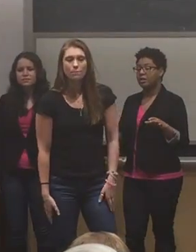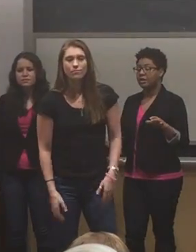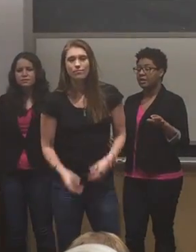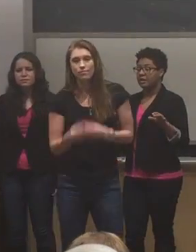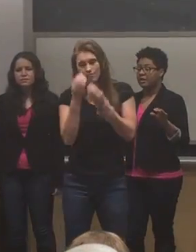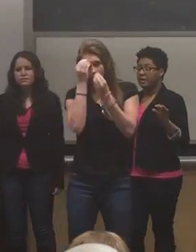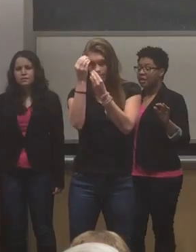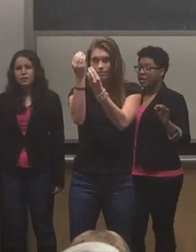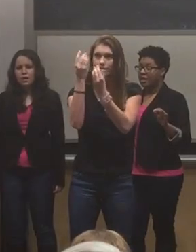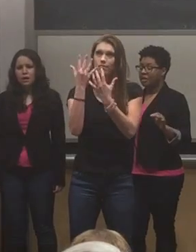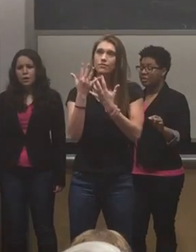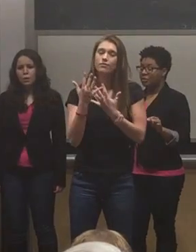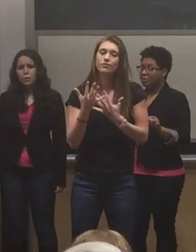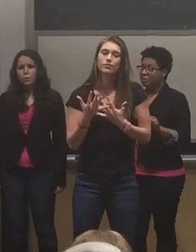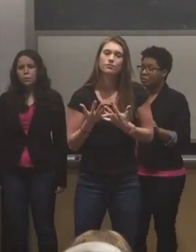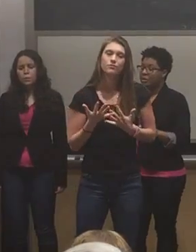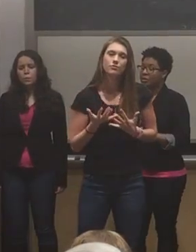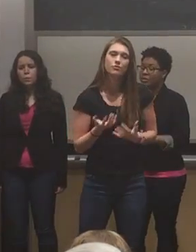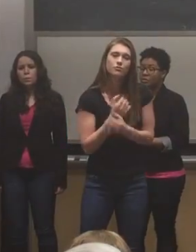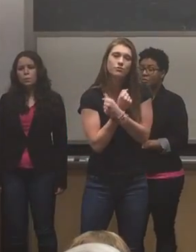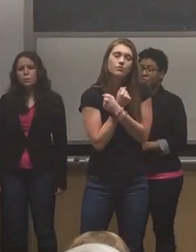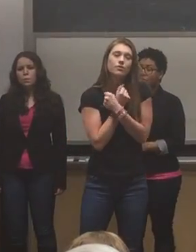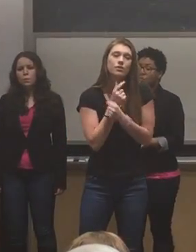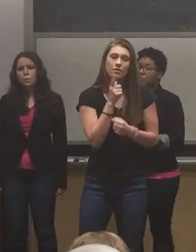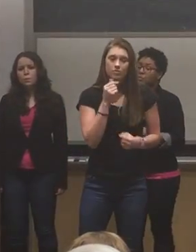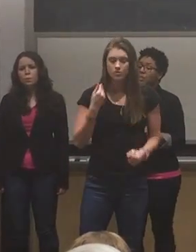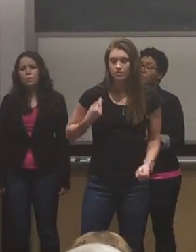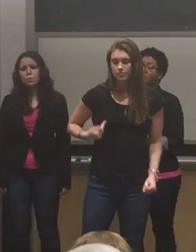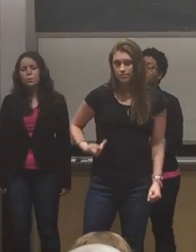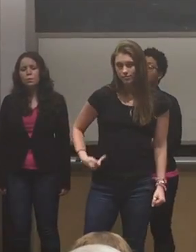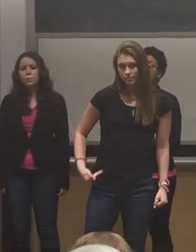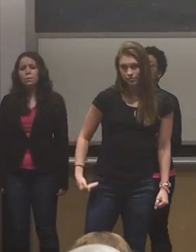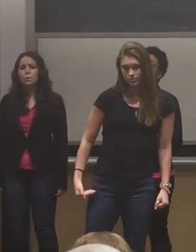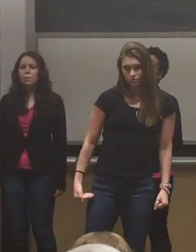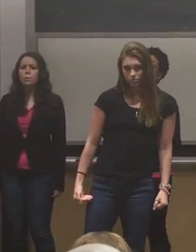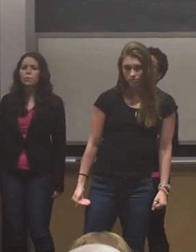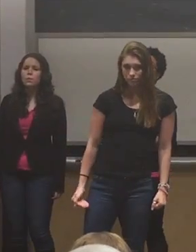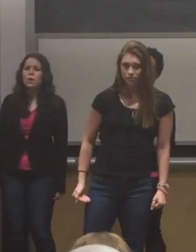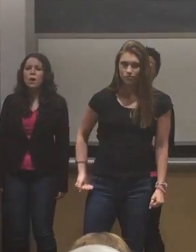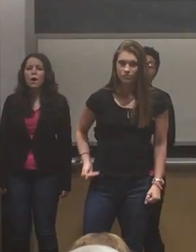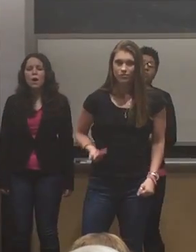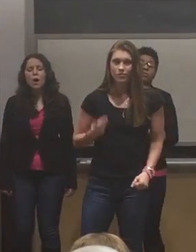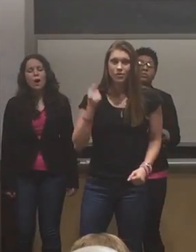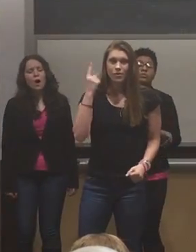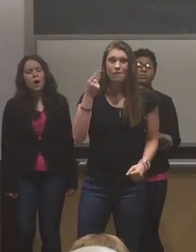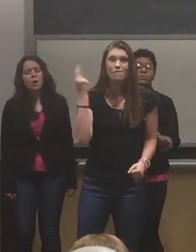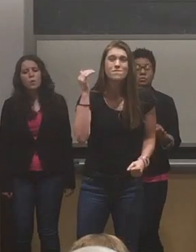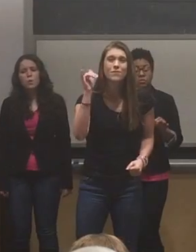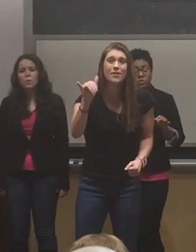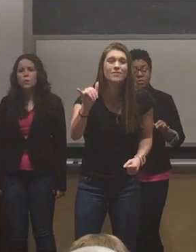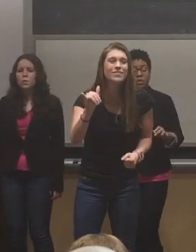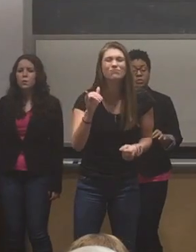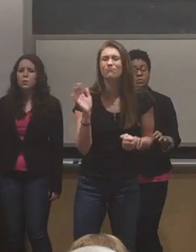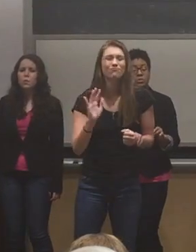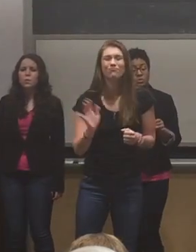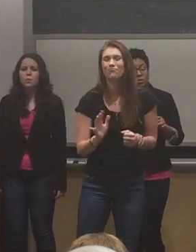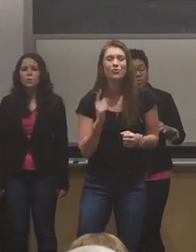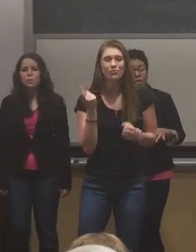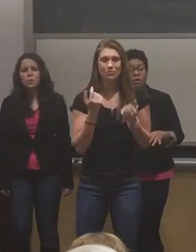Just say you love me to my face.